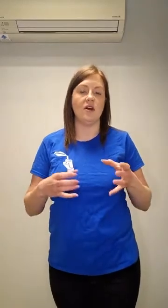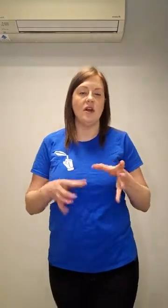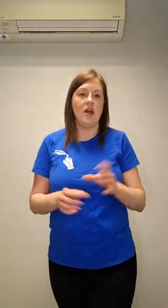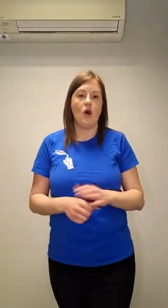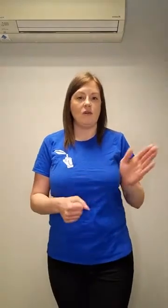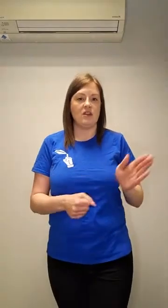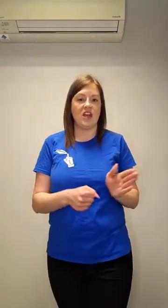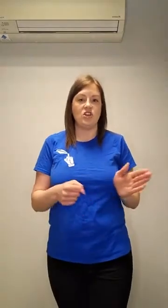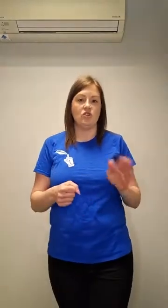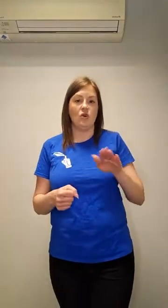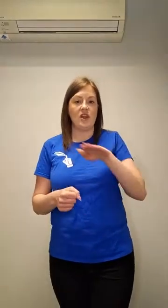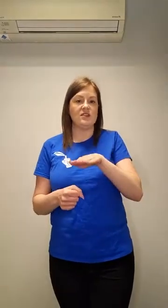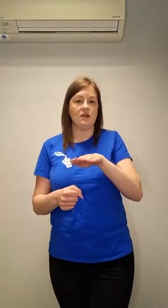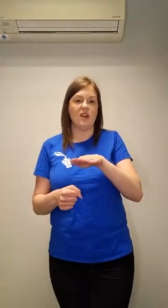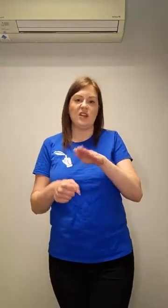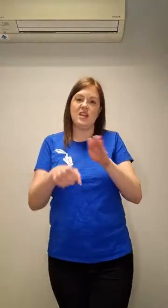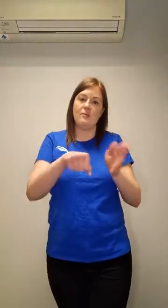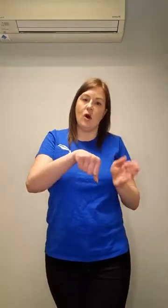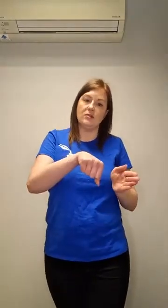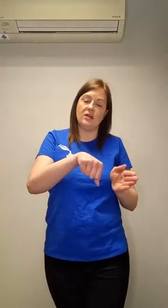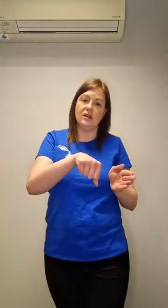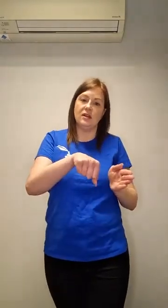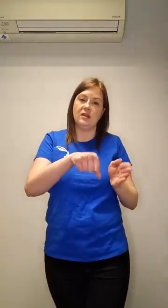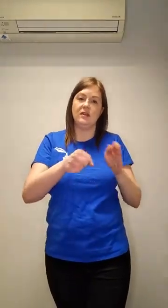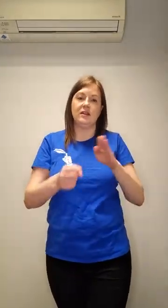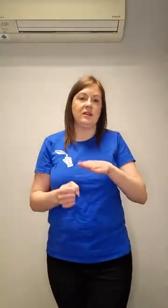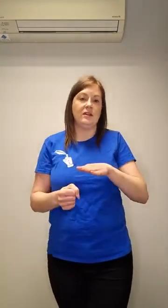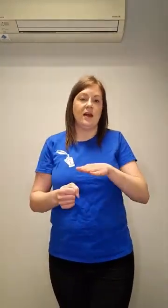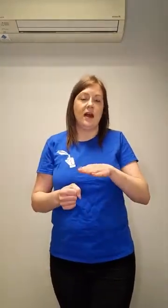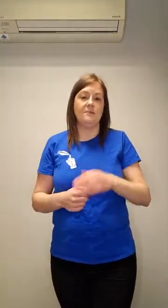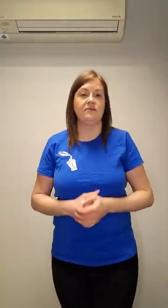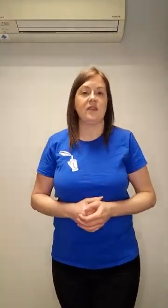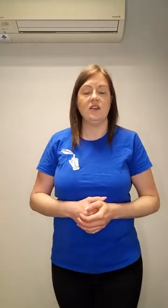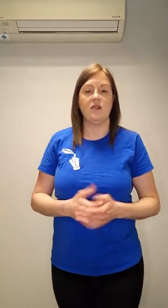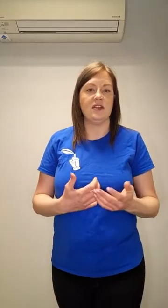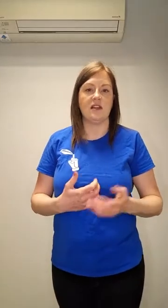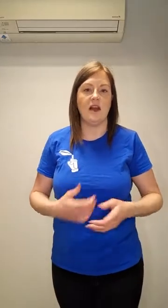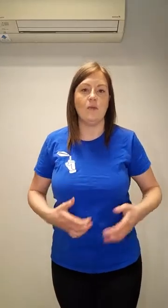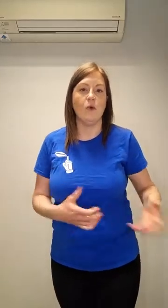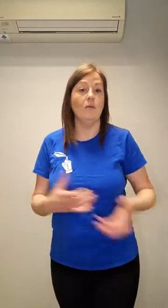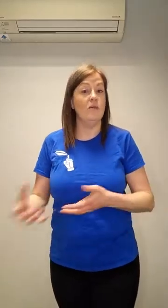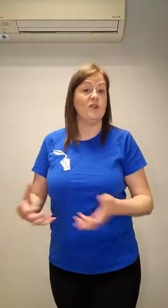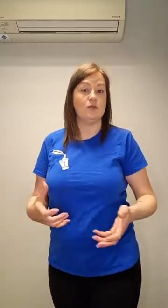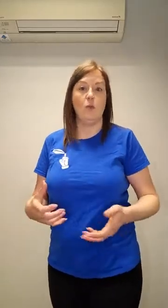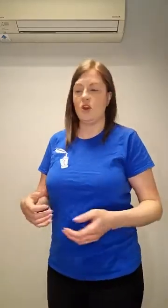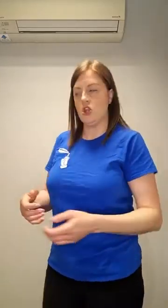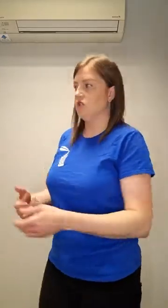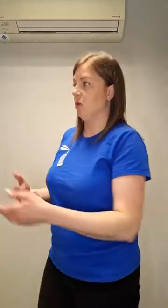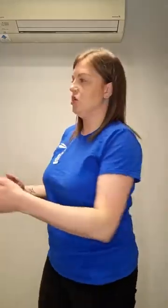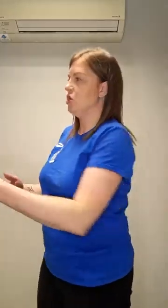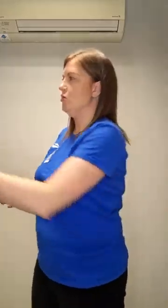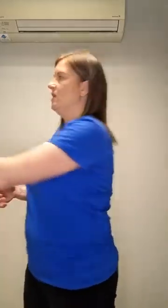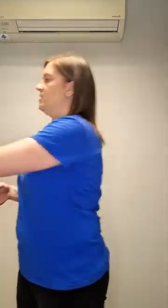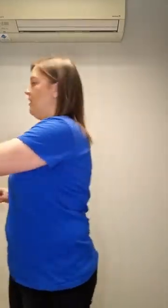whatever orientation you're in, so for like a teapot, you know, things like that, it will all move as one solid unit